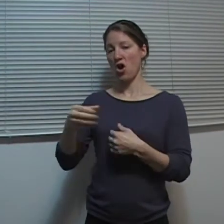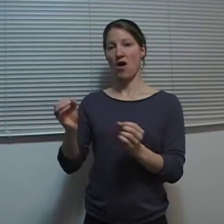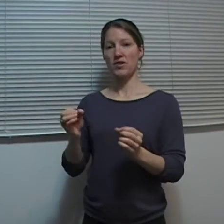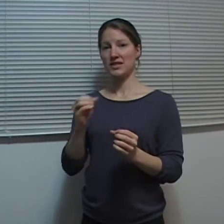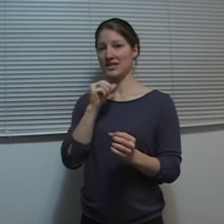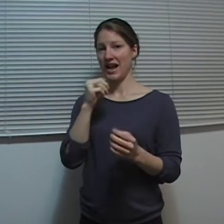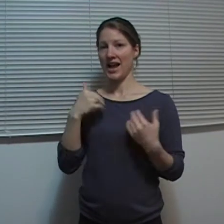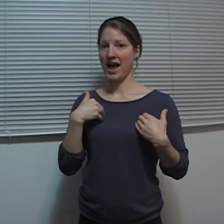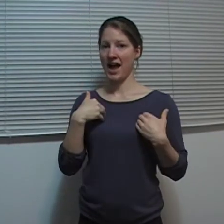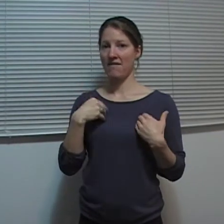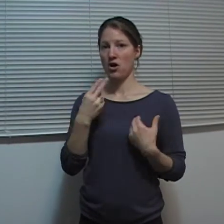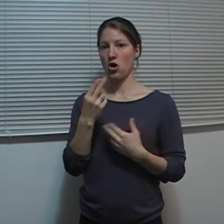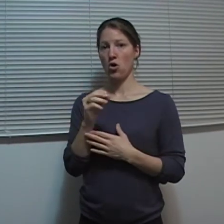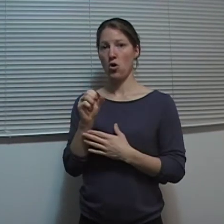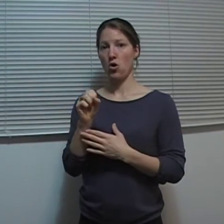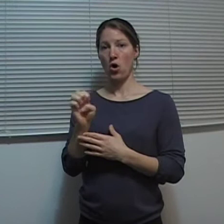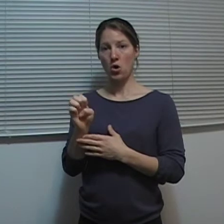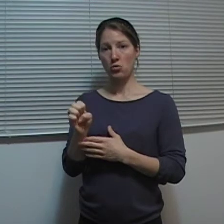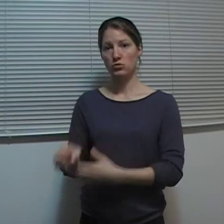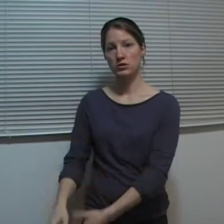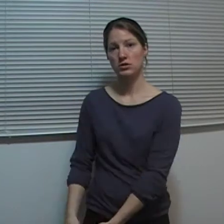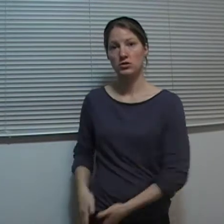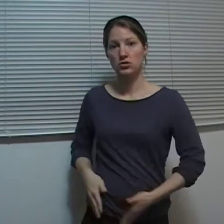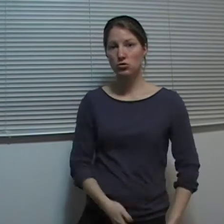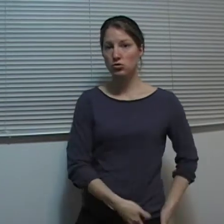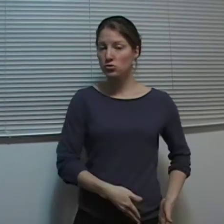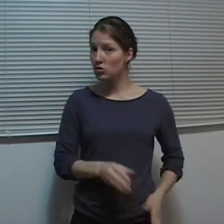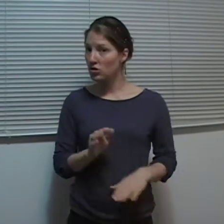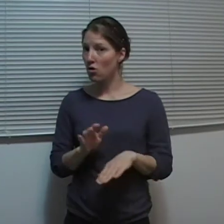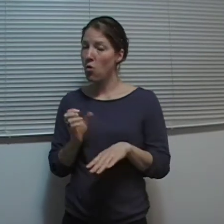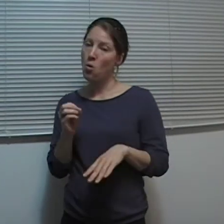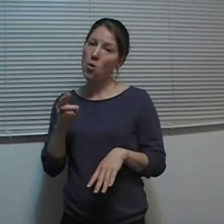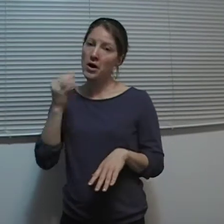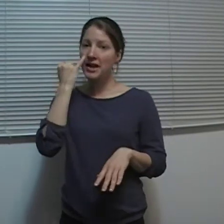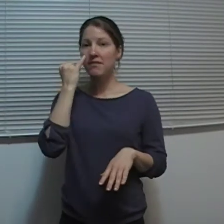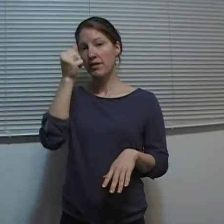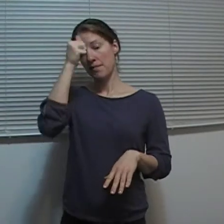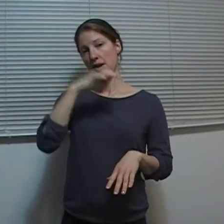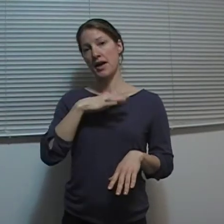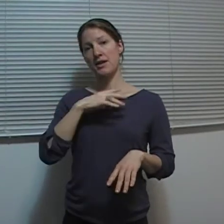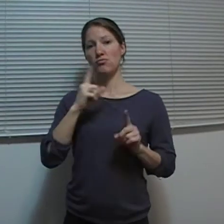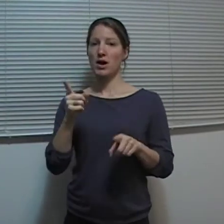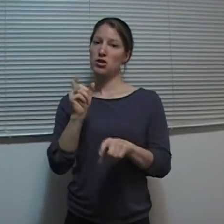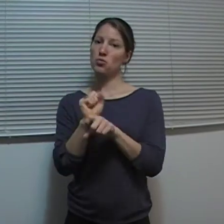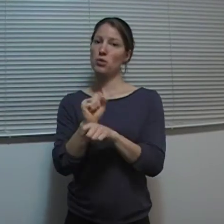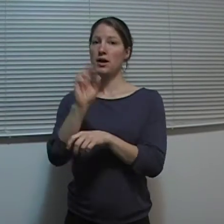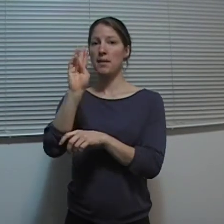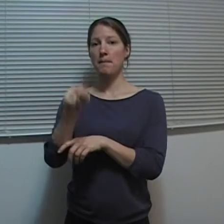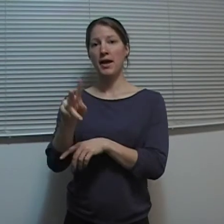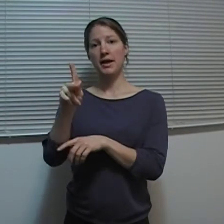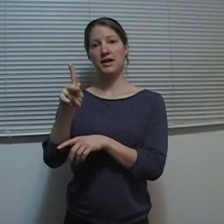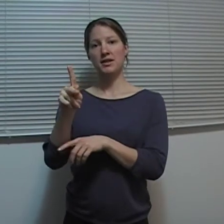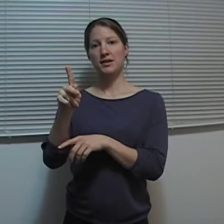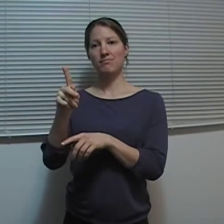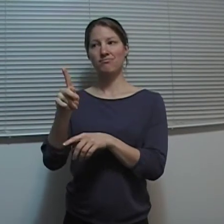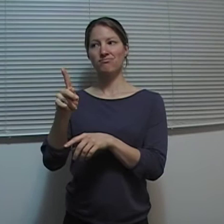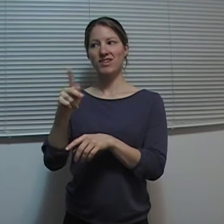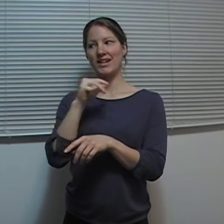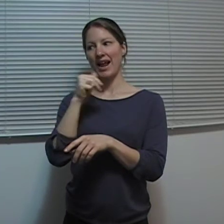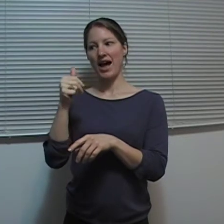on. Gloves were a commodity that everybody needed and everybody wore. So if you wanted to make money, you wanted to make something that